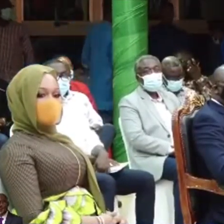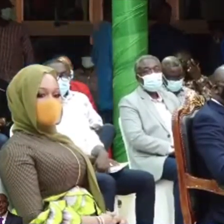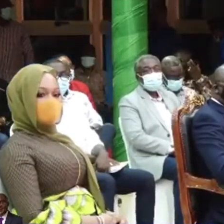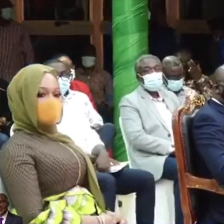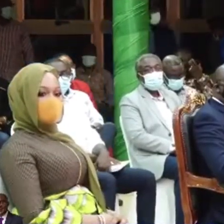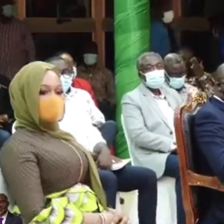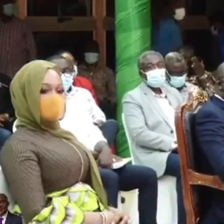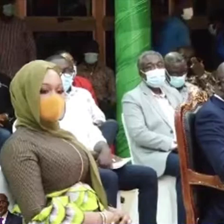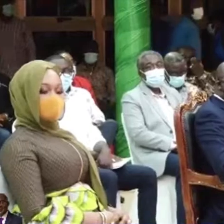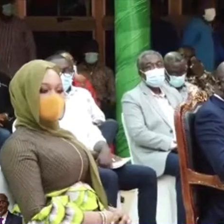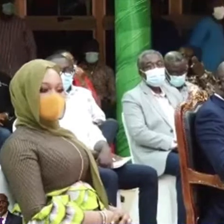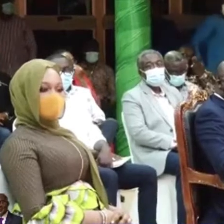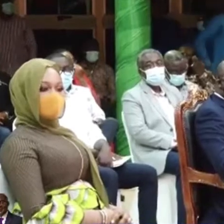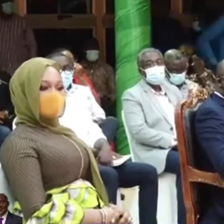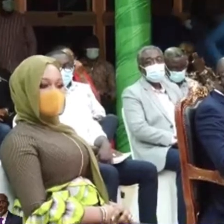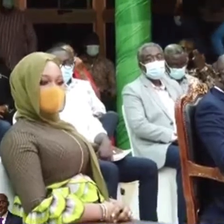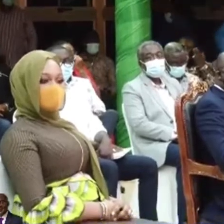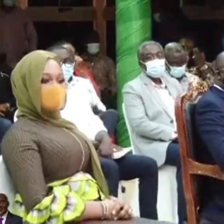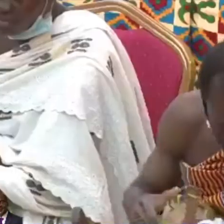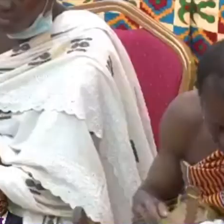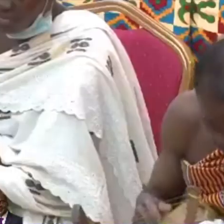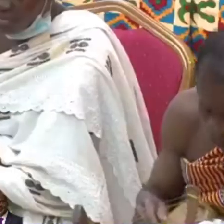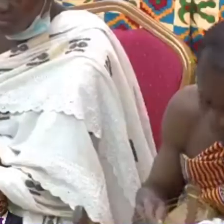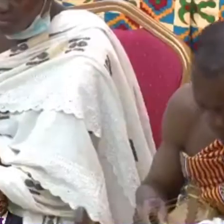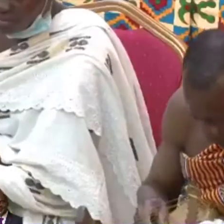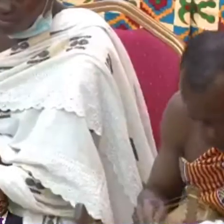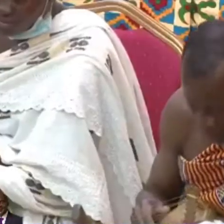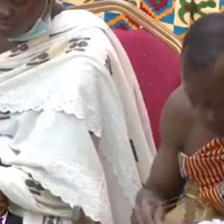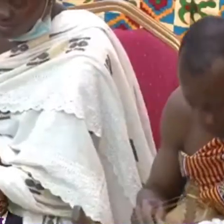Anutini shemu nananum yanyuminiye